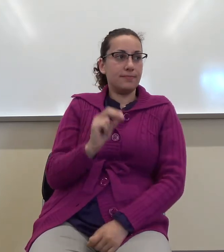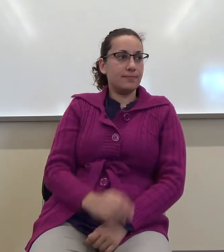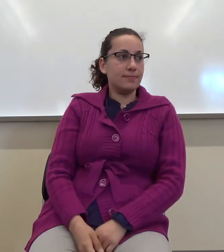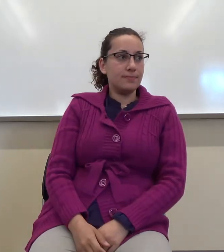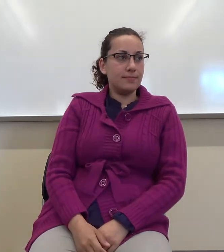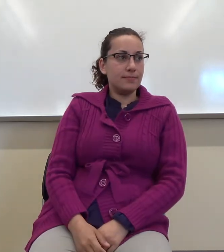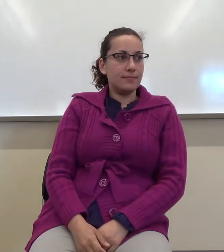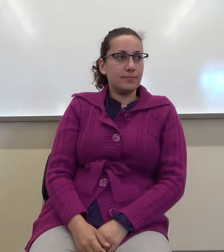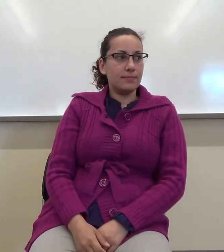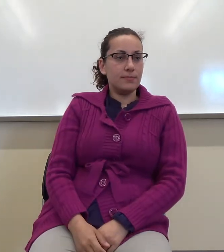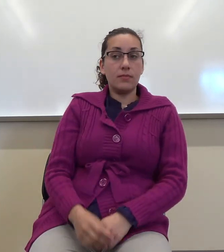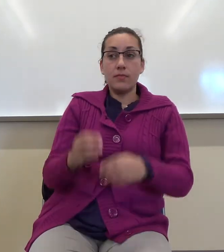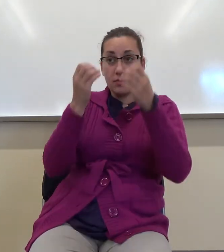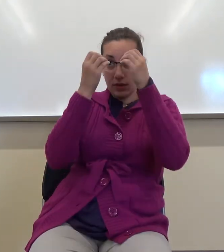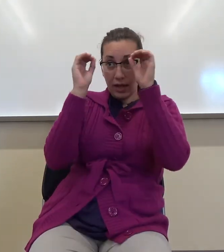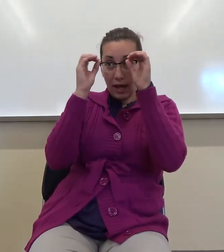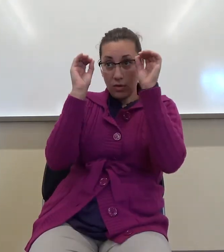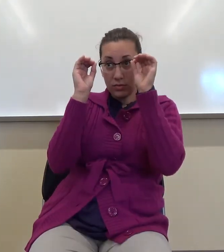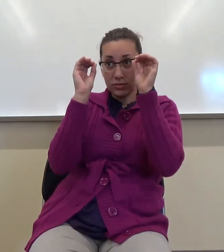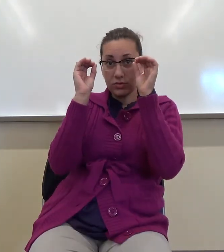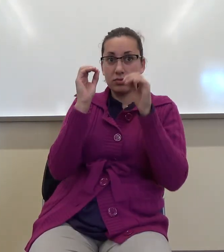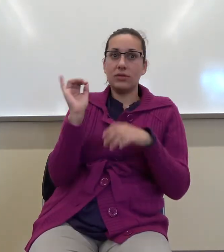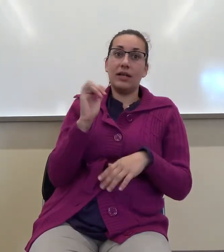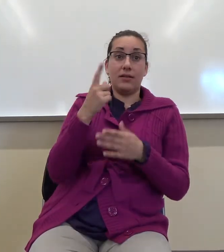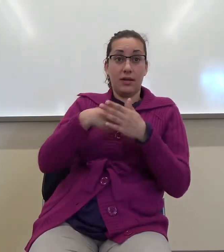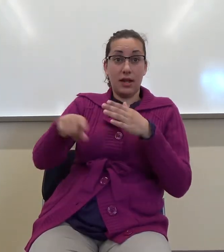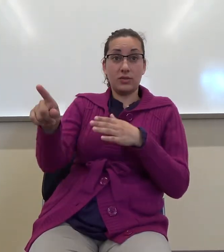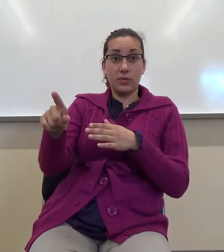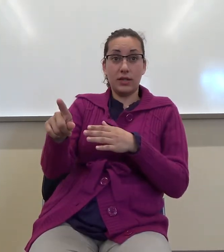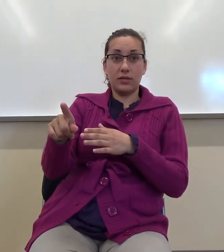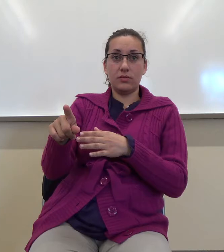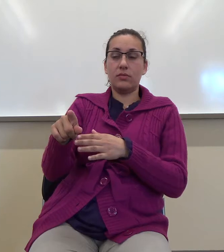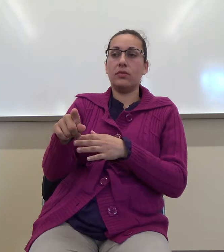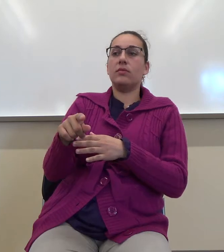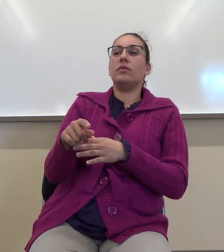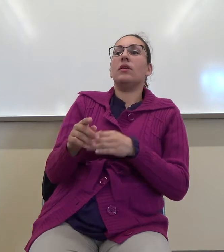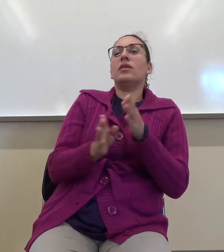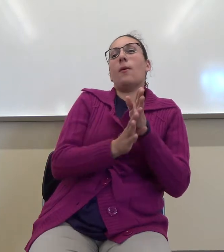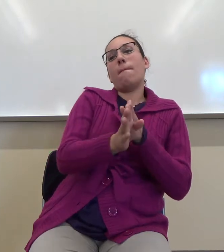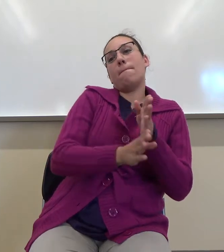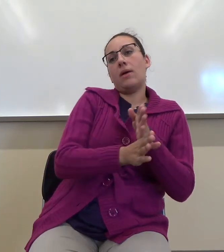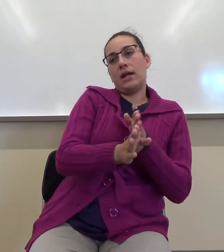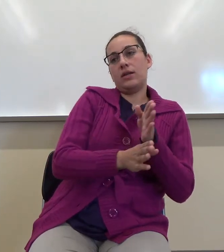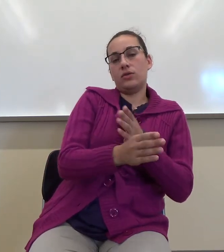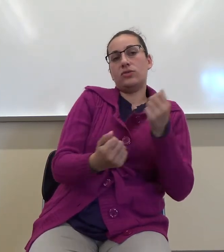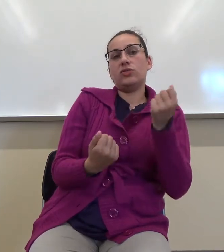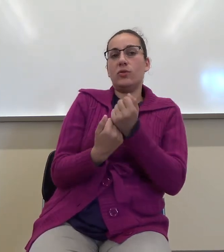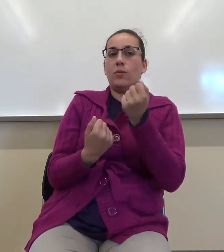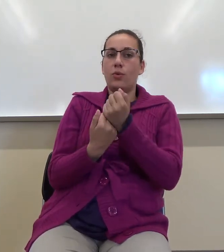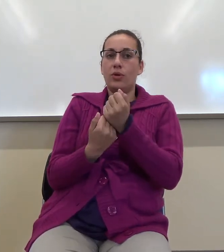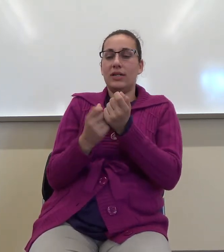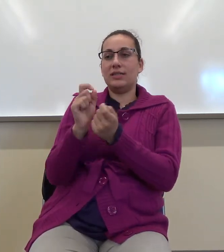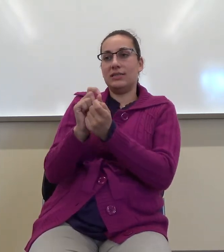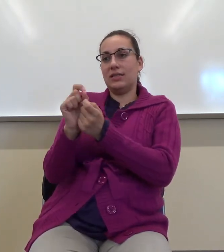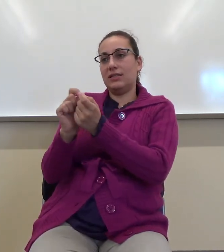turn into, in our next week, they're going to turn into minor supporting details. So the